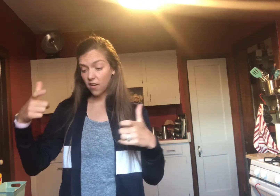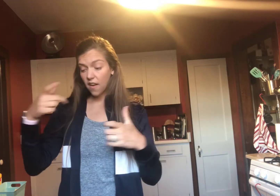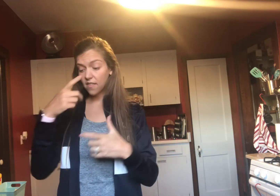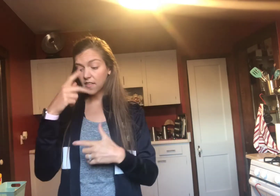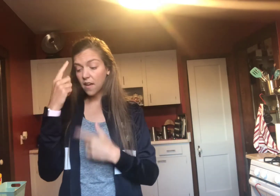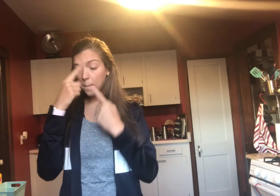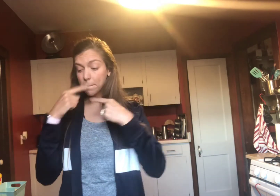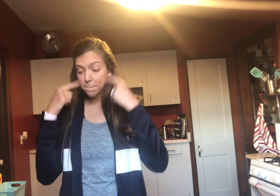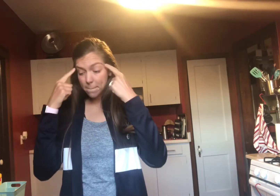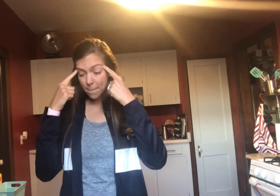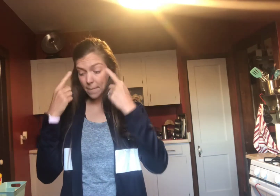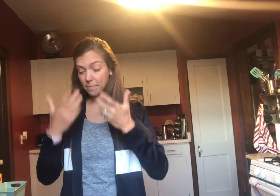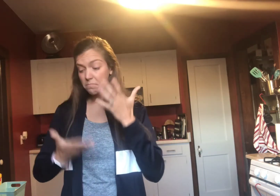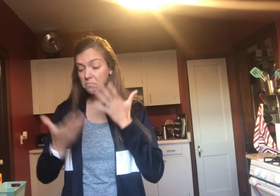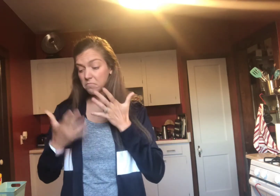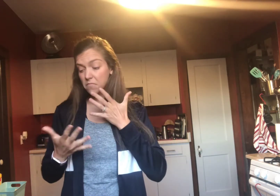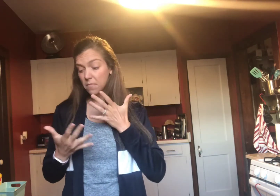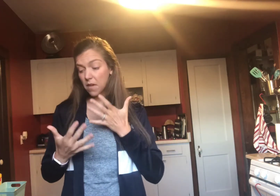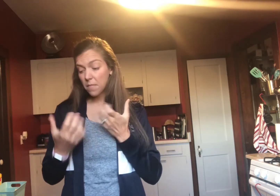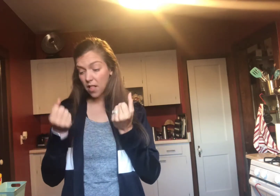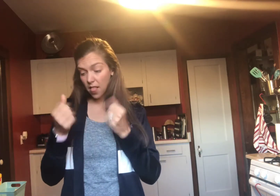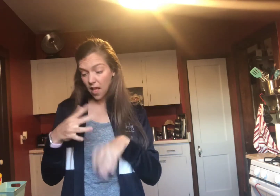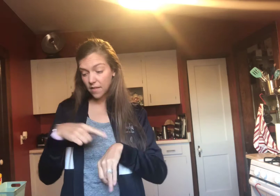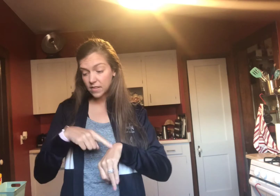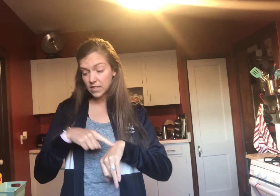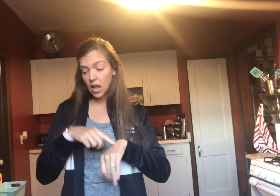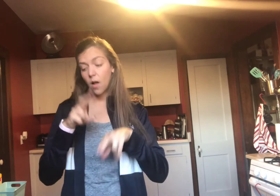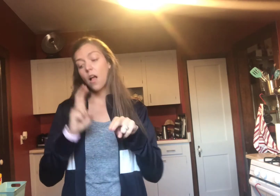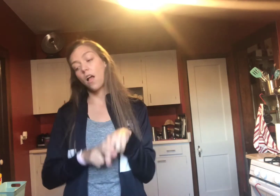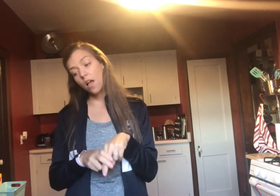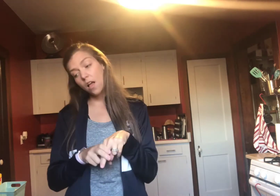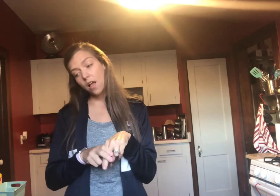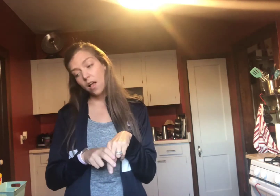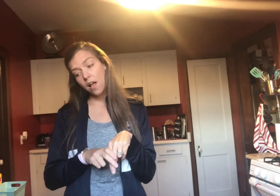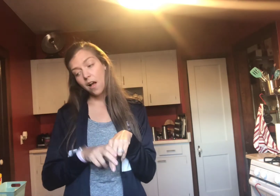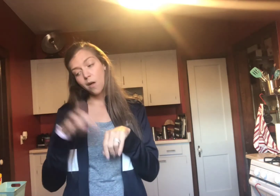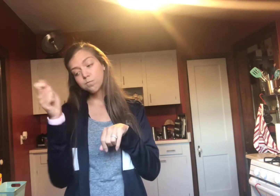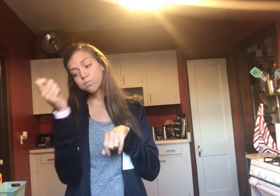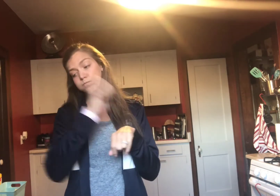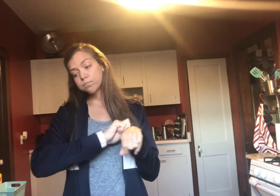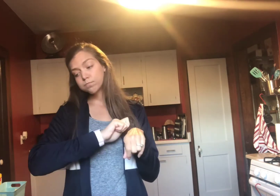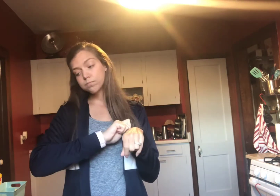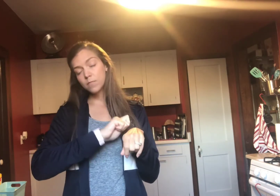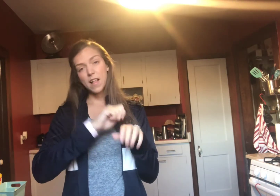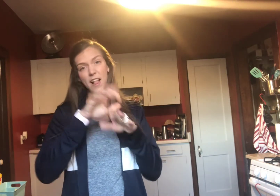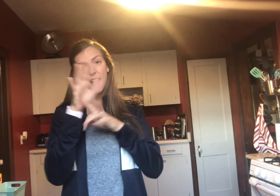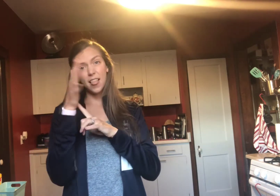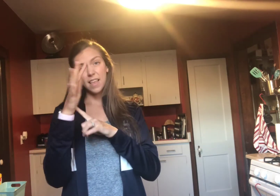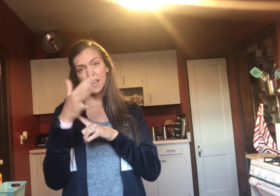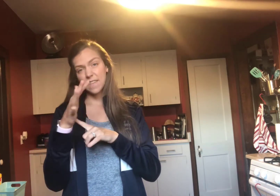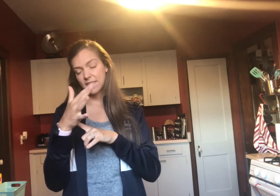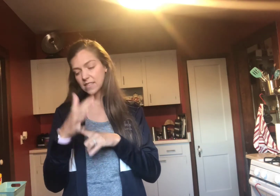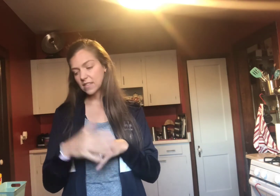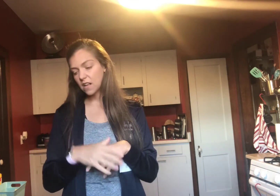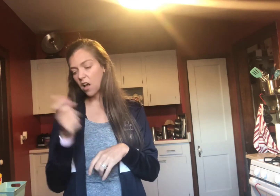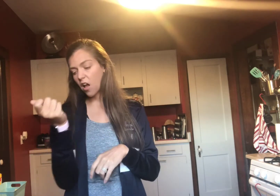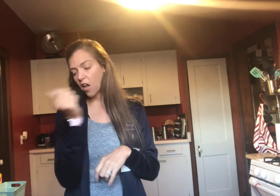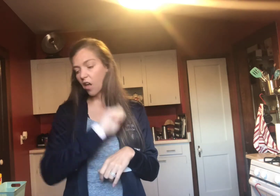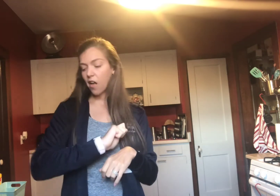A giant panda may spend much of its time sitting and tearing off the coarse leaves and stems of bamboo,